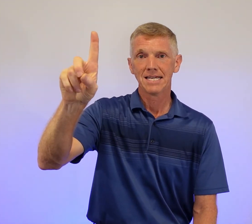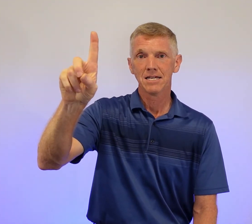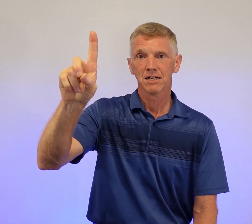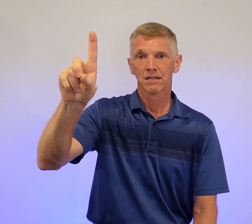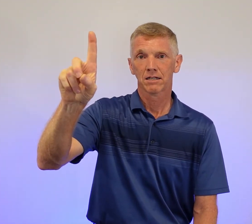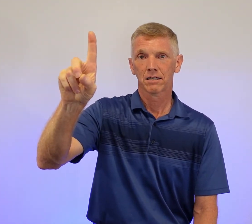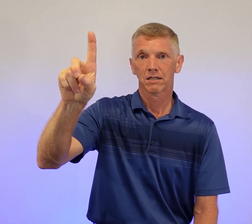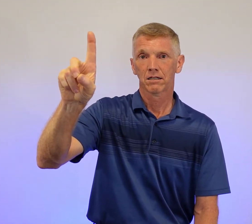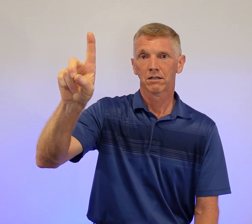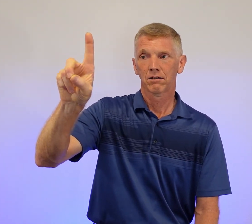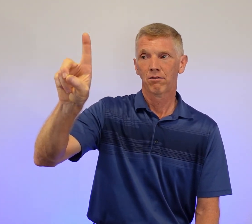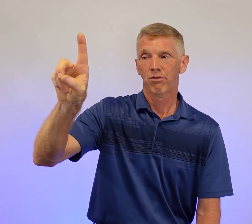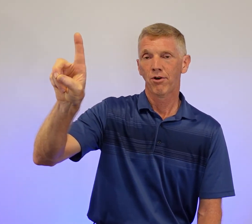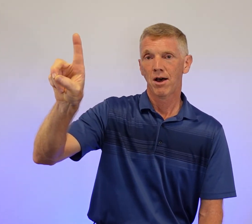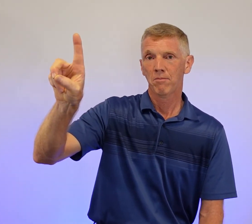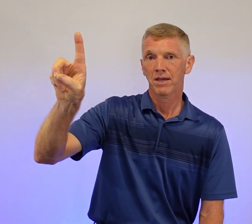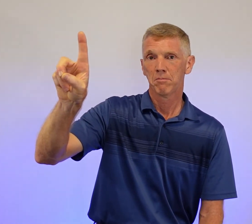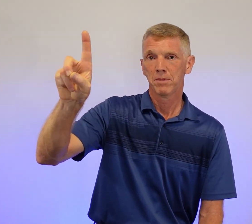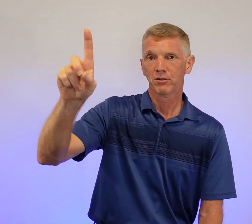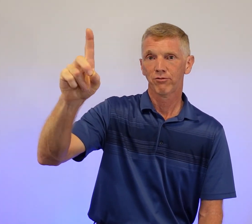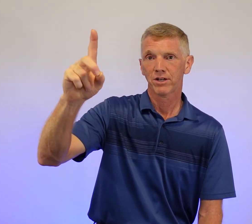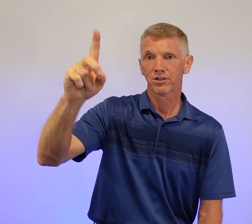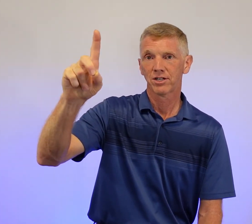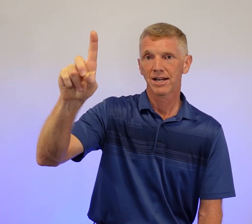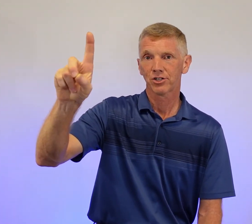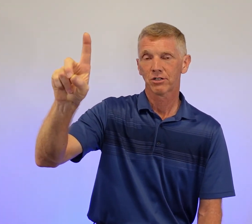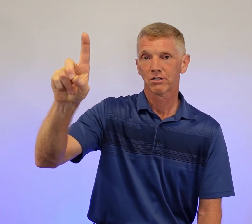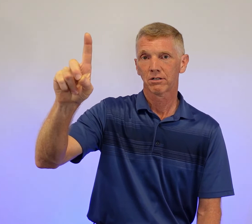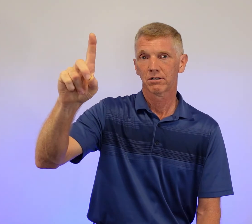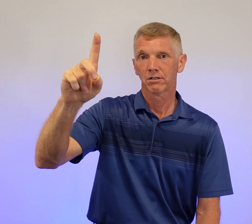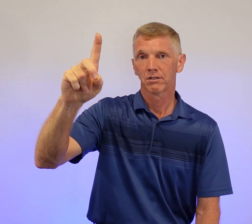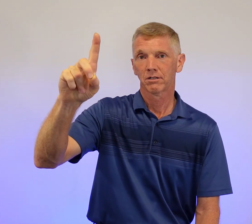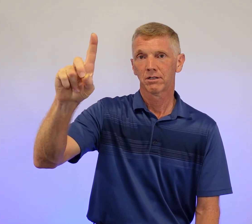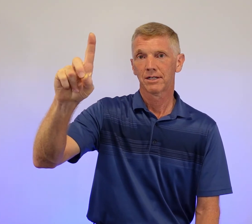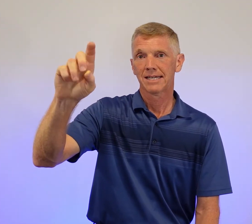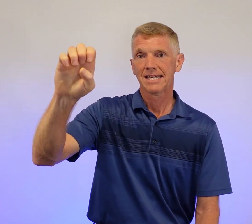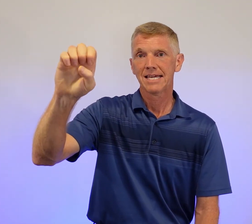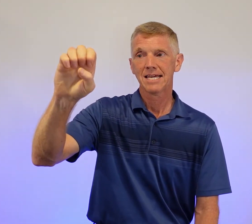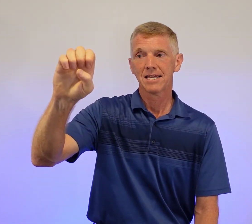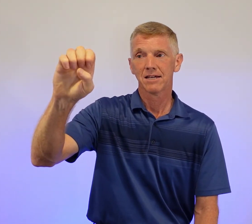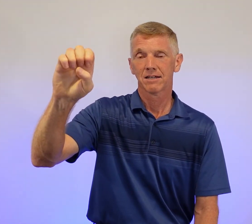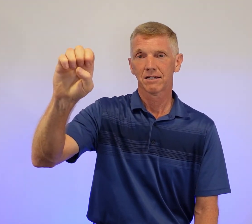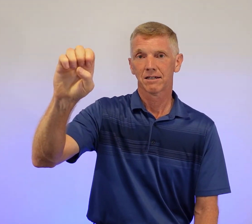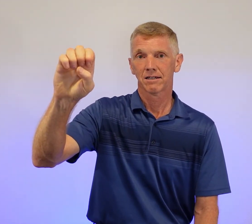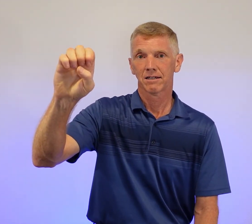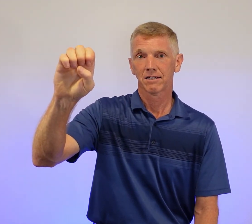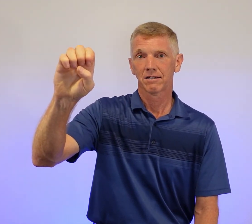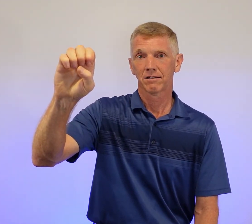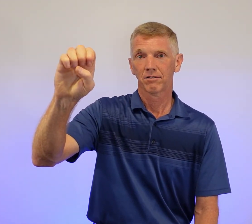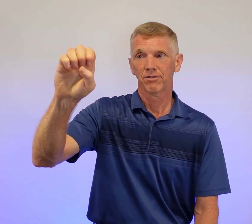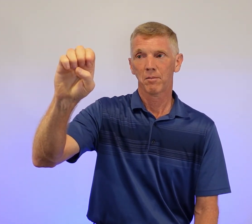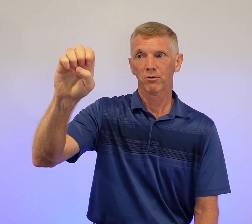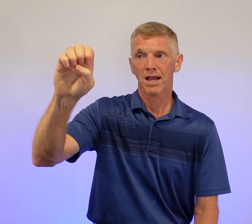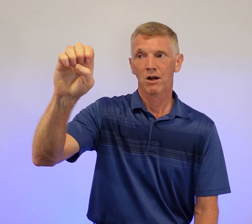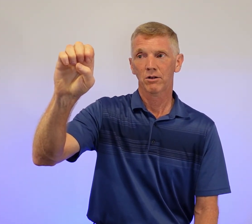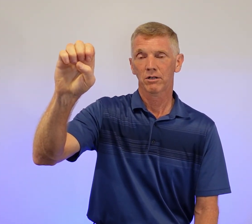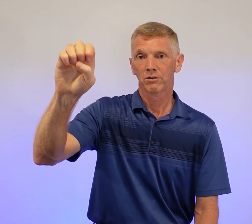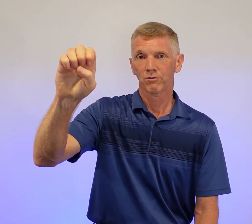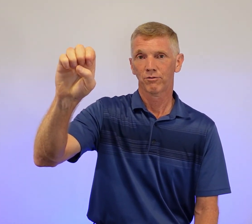D, thumb and middle finger touch. E, thumb around, 4